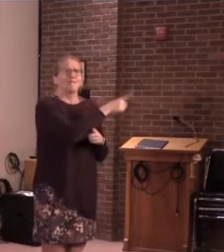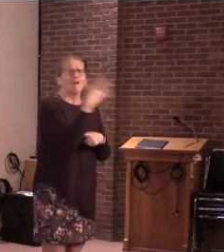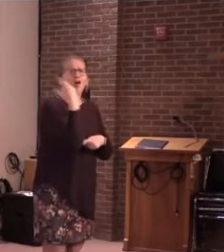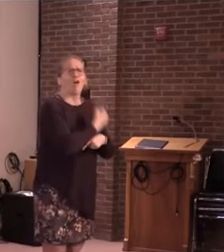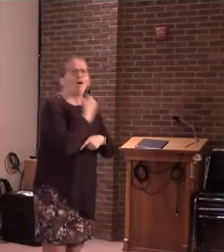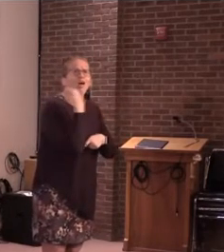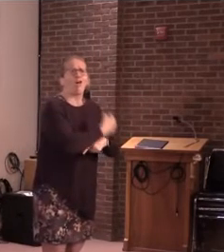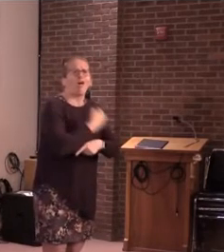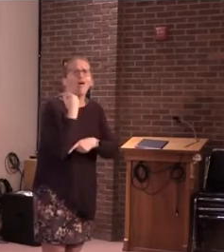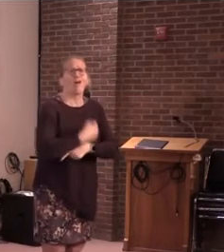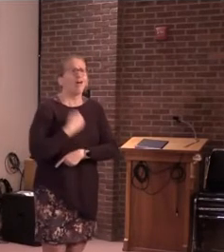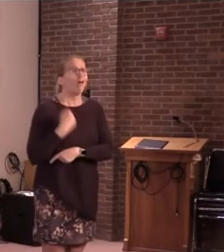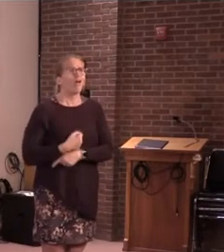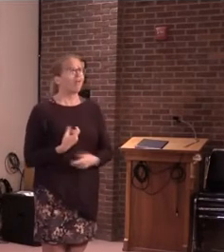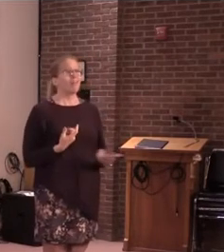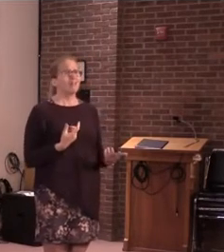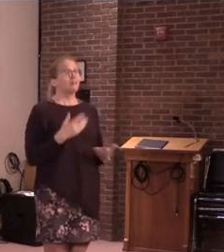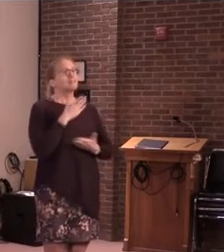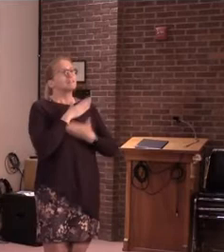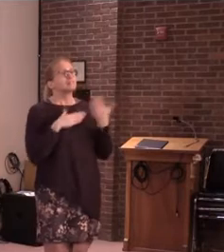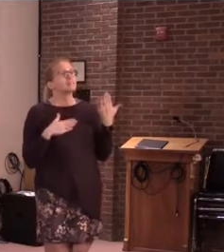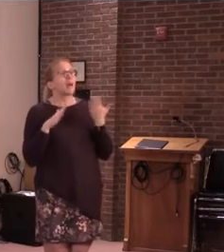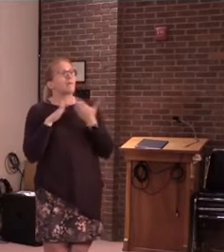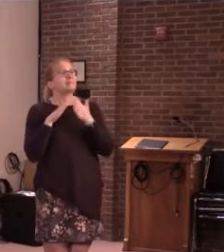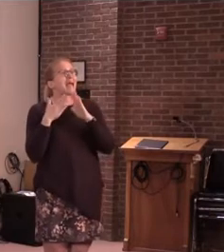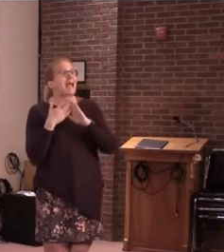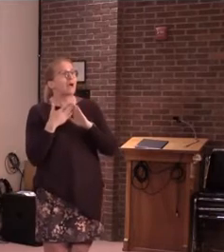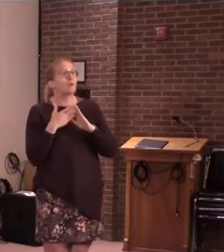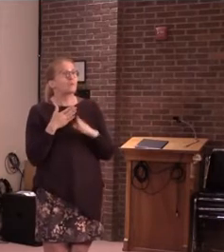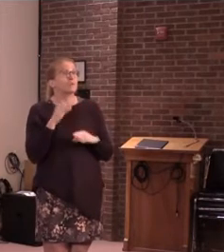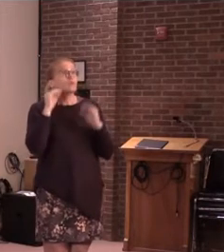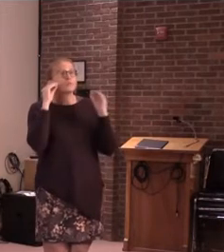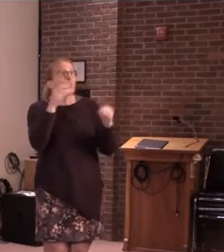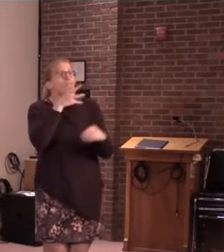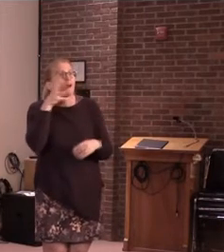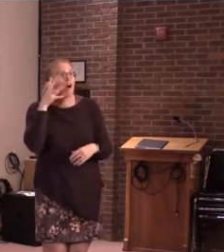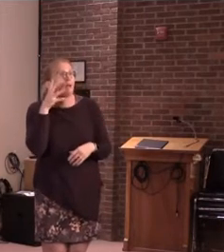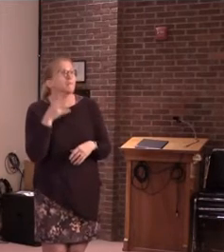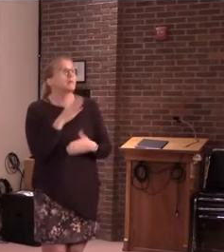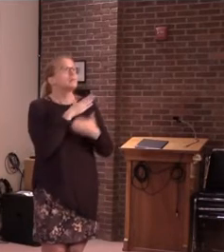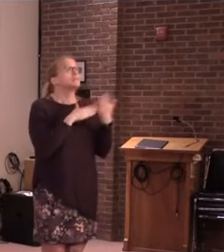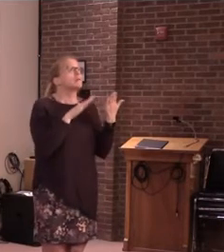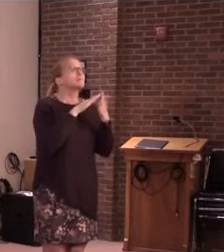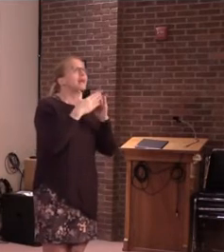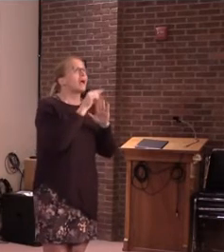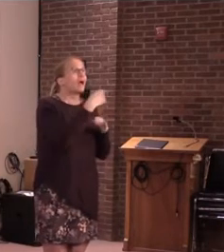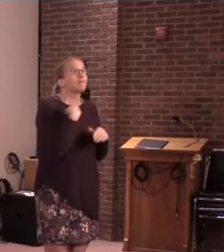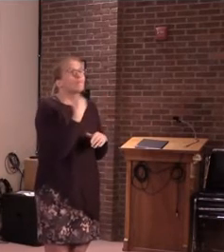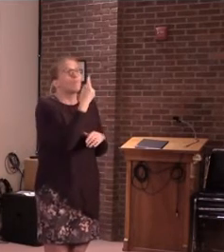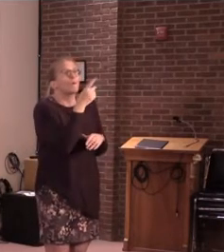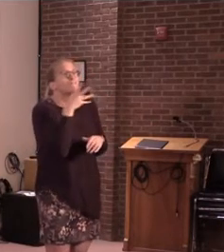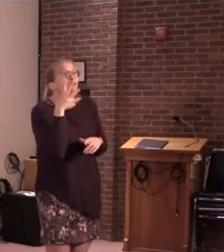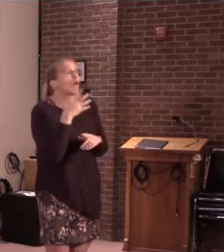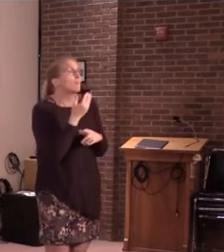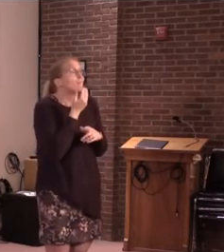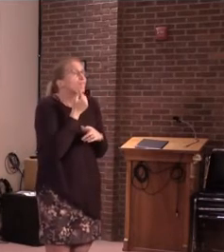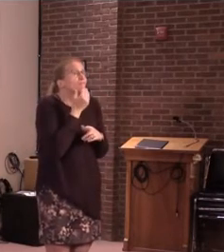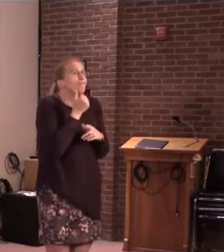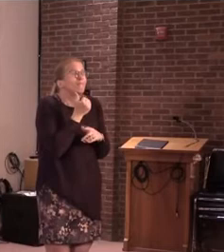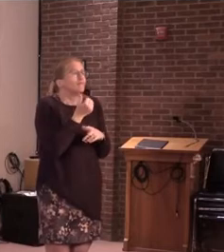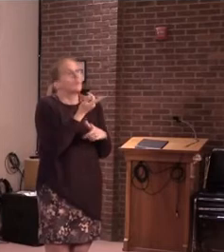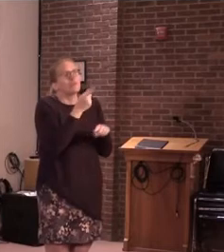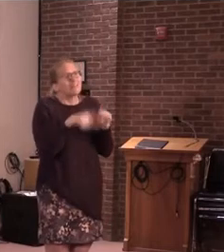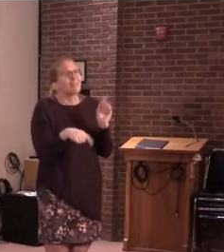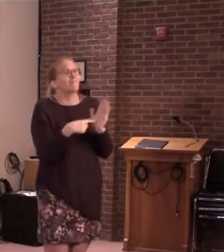farms from some of our towns. We're down to one or two farms, and some towns don't have any farms left. We need to work to get them to the next